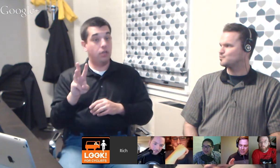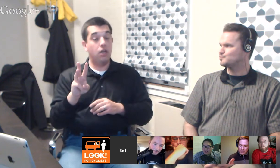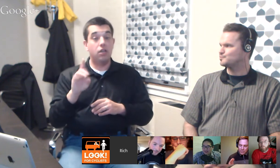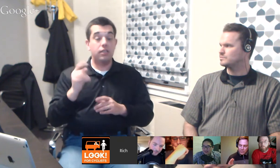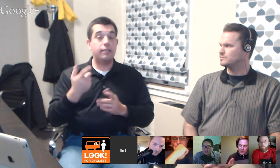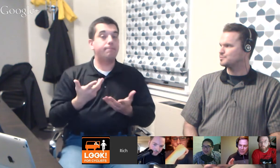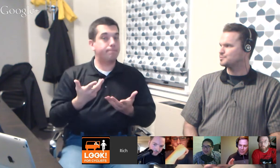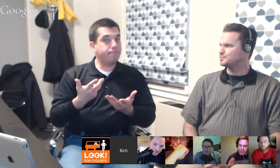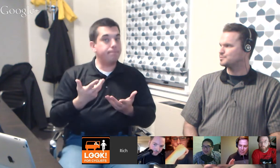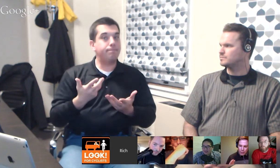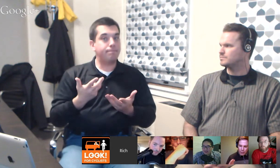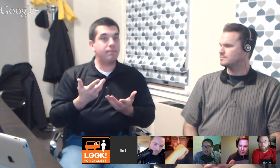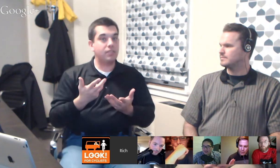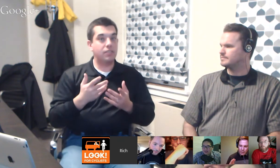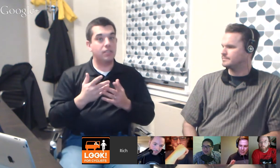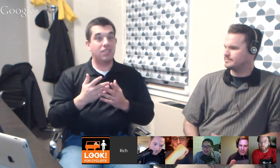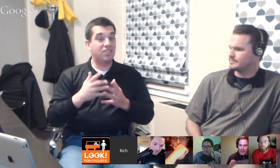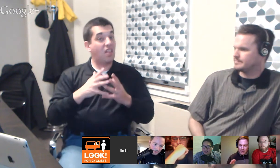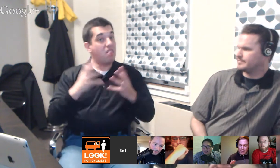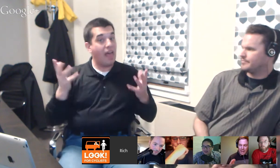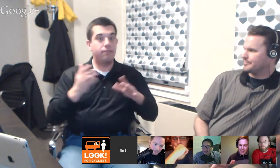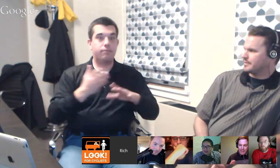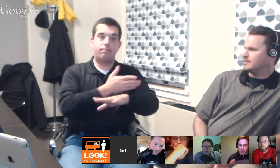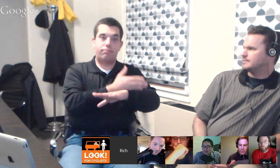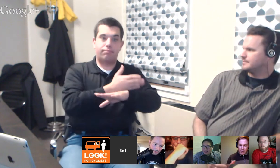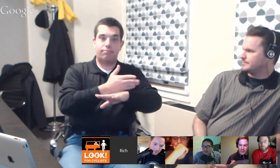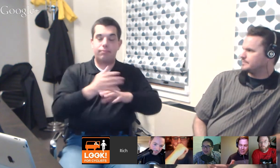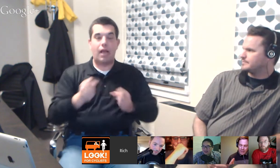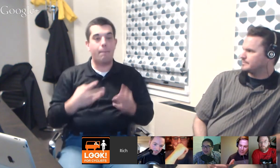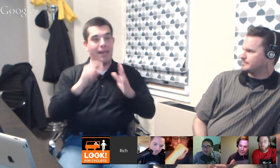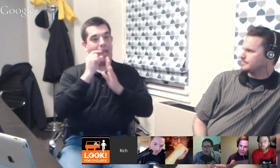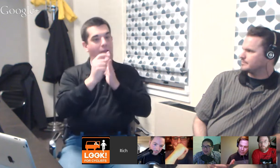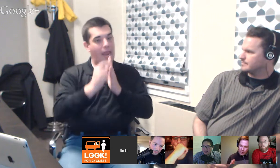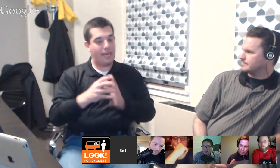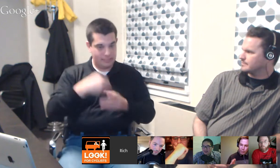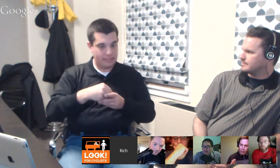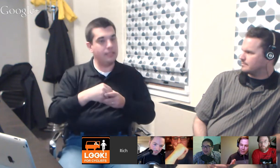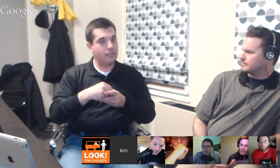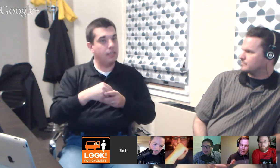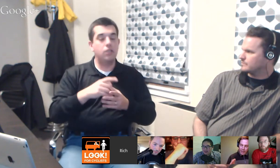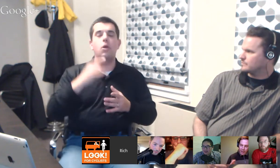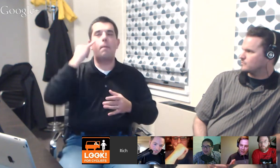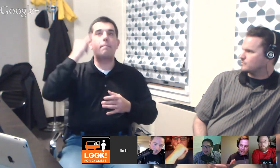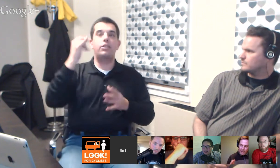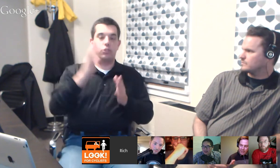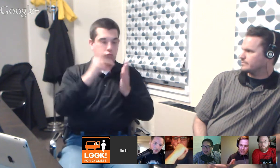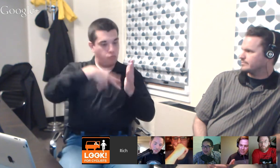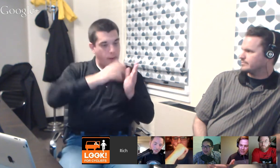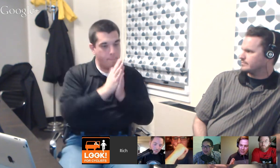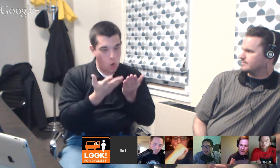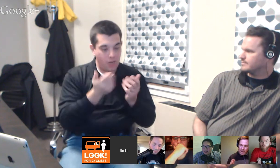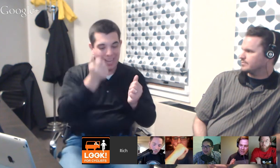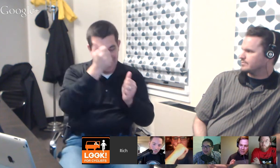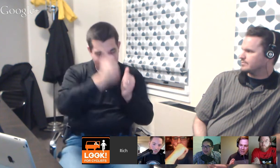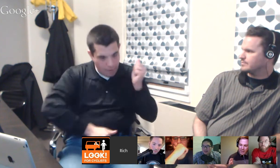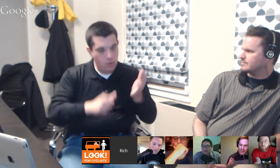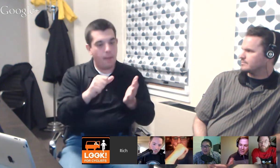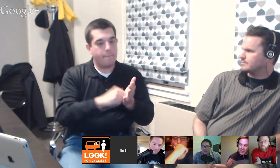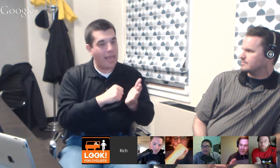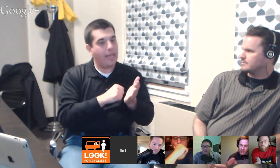there's diminishing returns about how many headings you put in there. It's like, imagine you're reading a book, and then on every